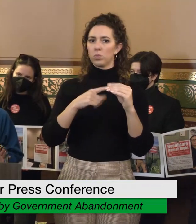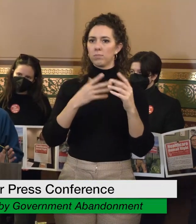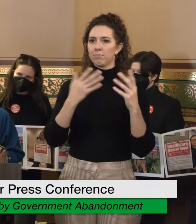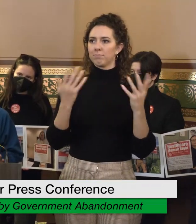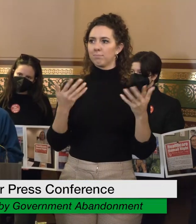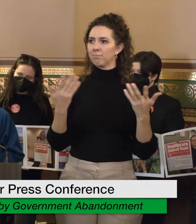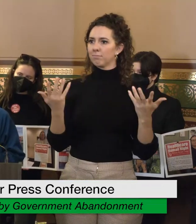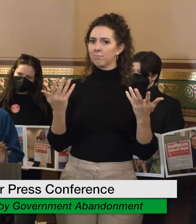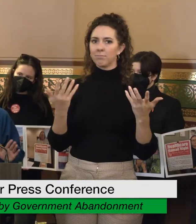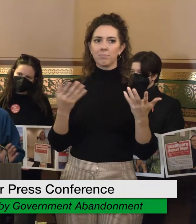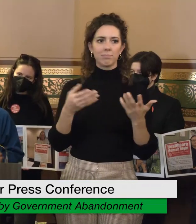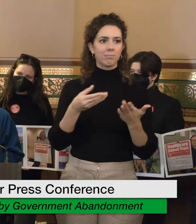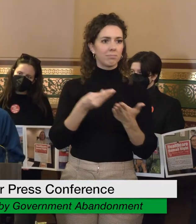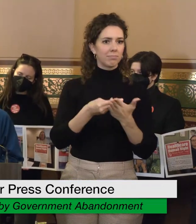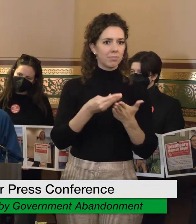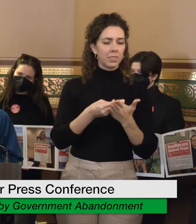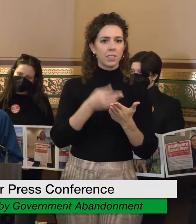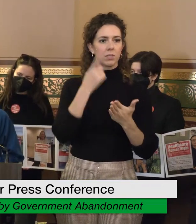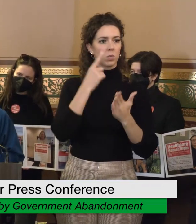what we do